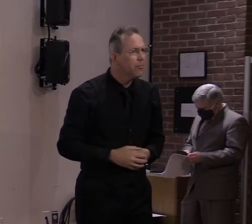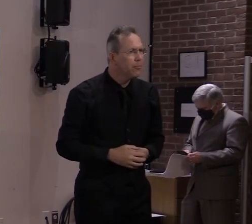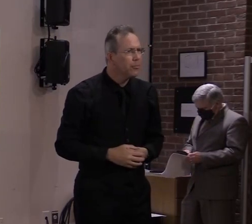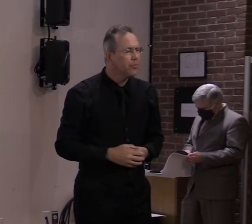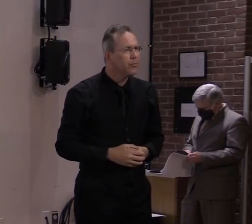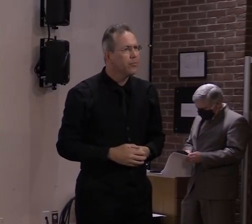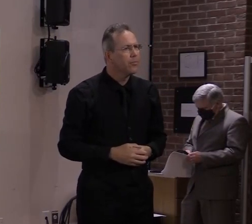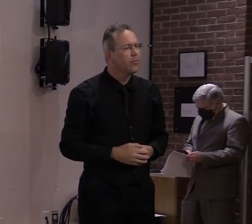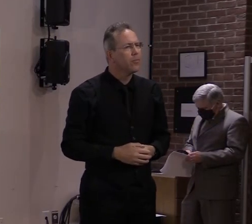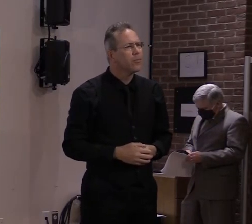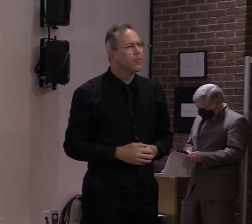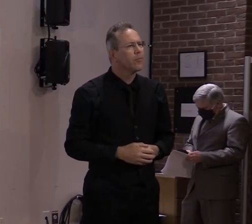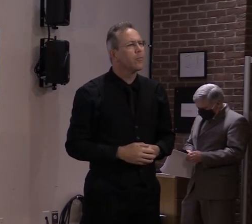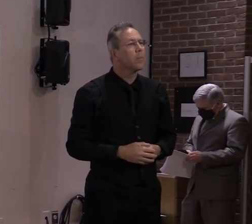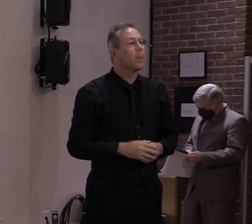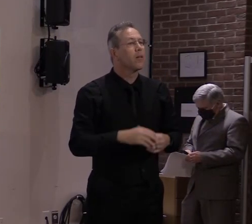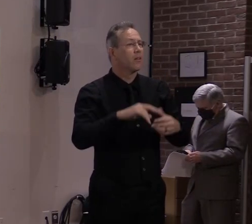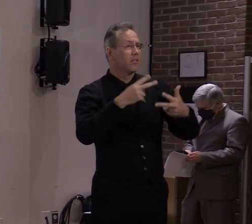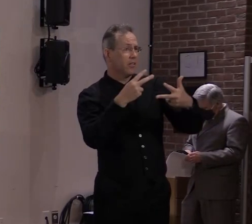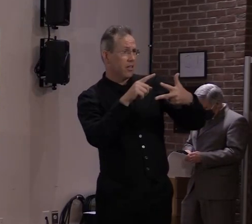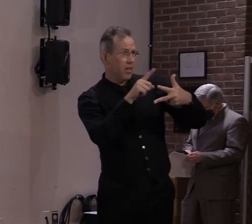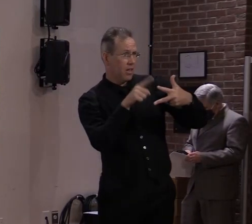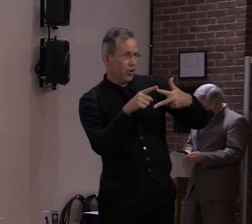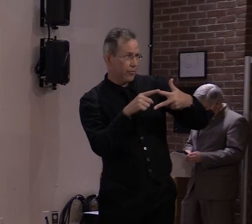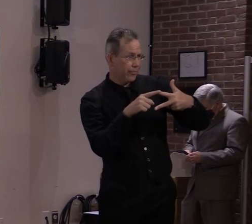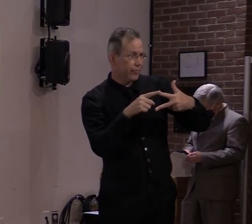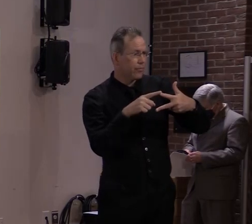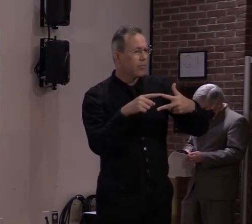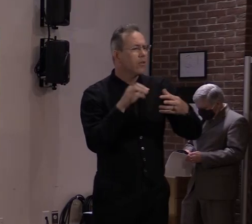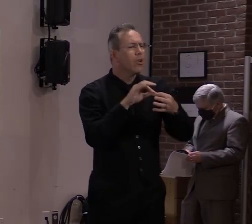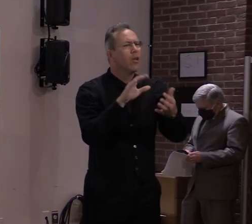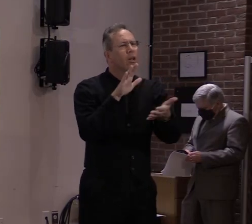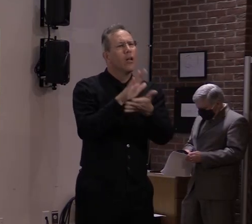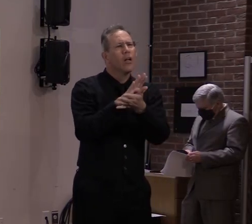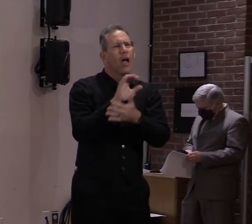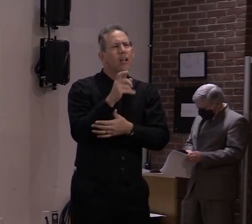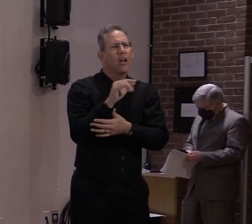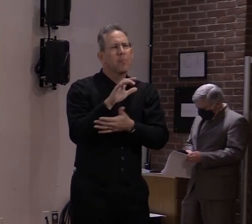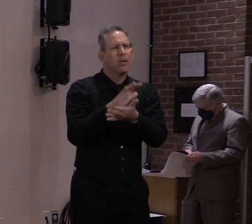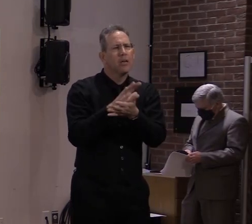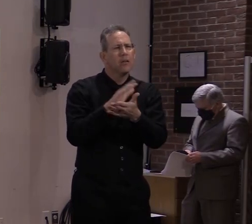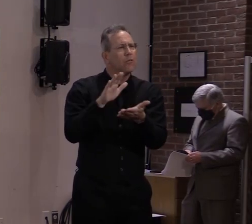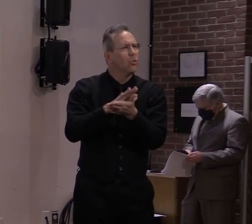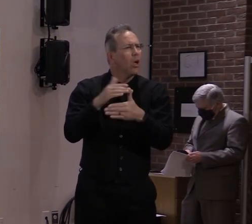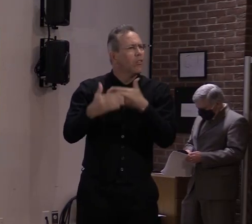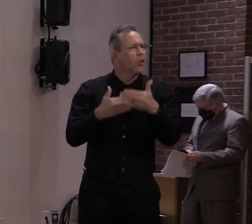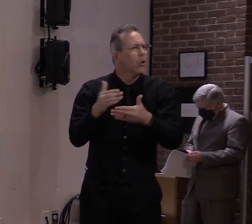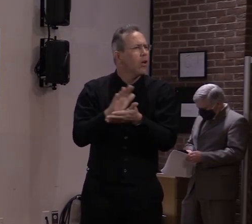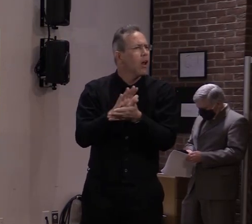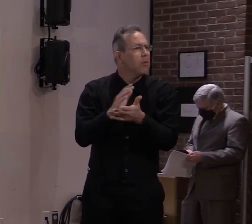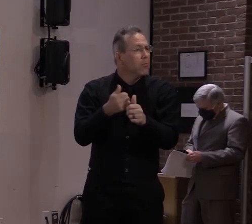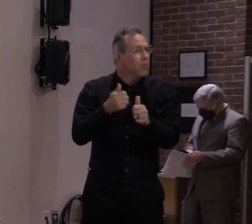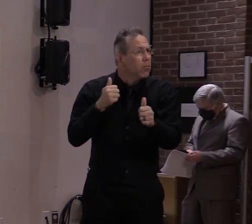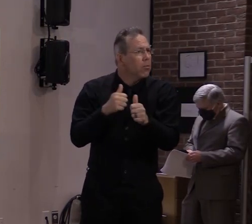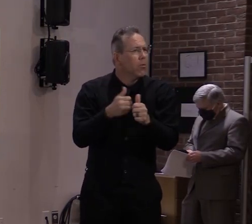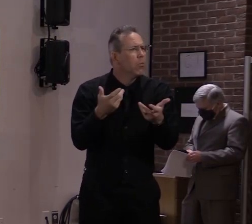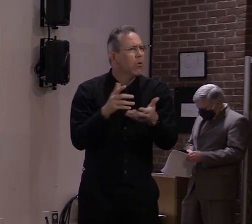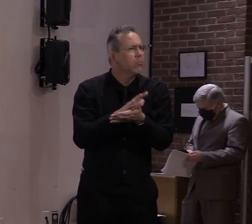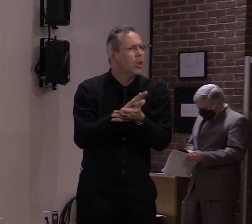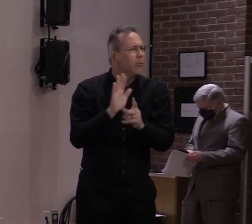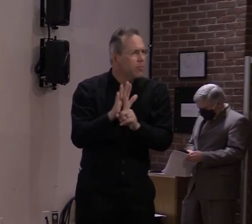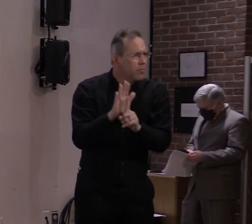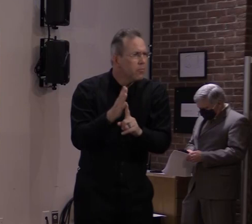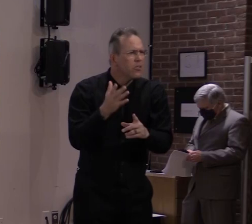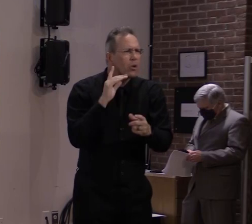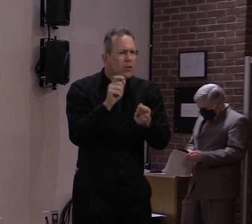The second area districts assessed their needs was academics. Some of the needs identified in this area were specific to certain content areas, such as